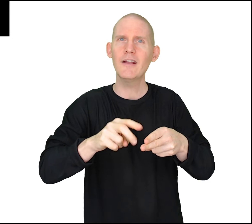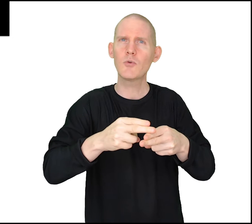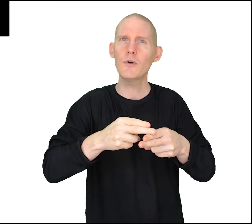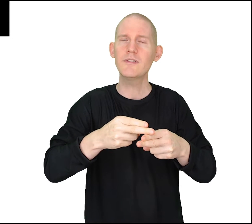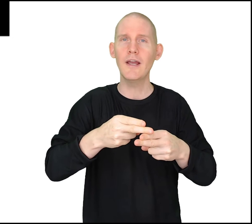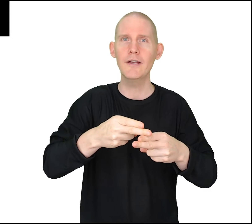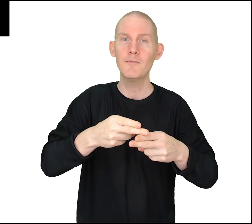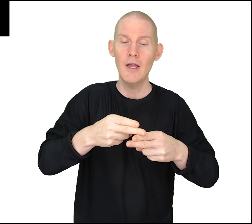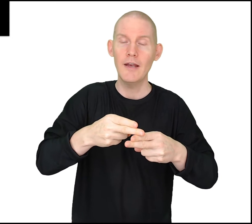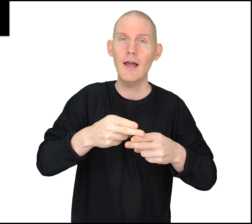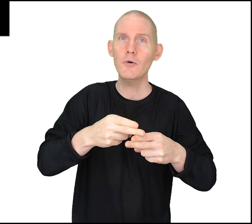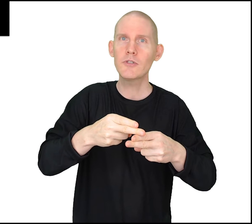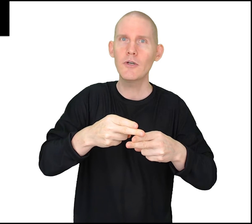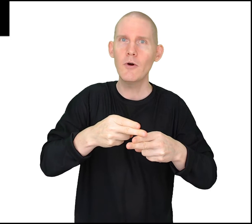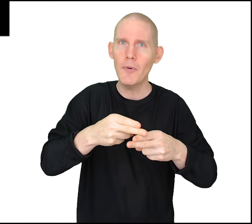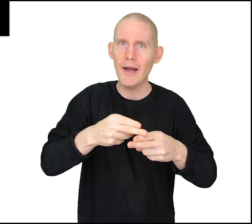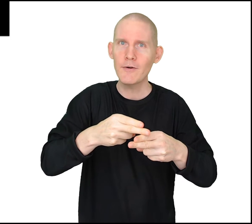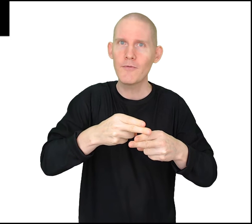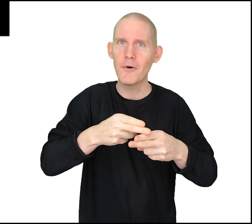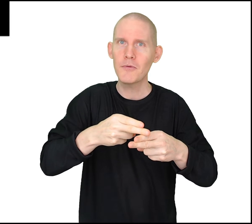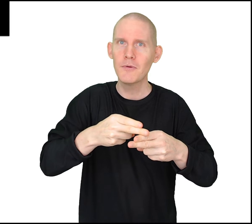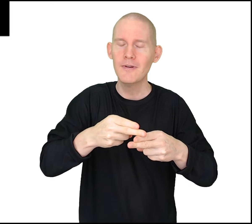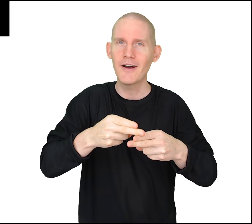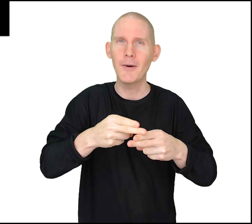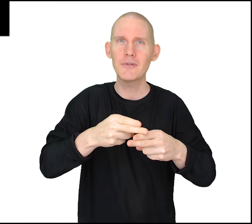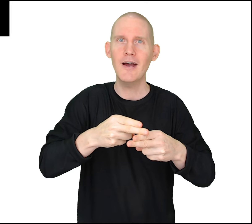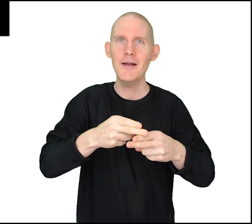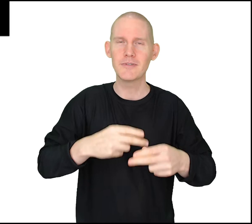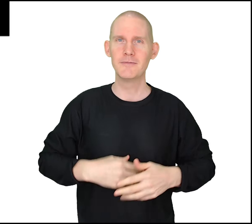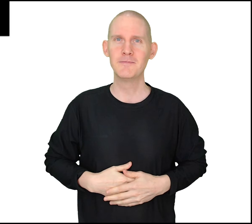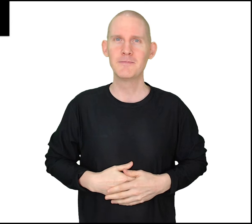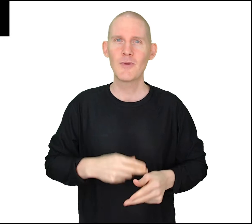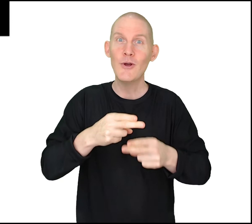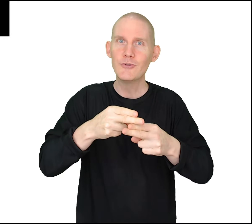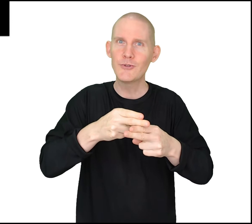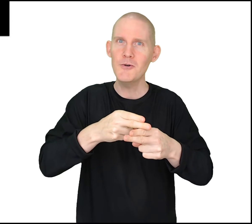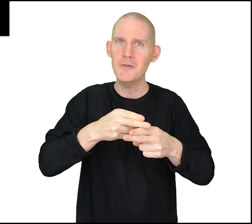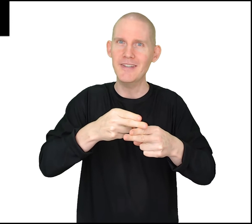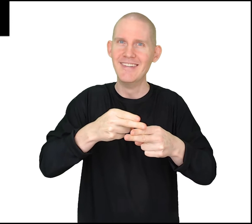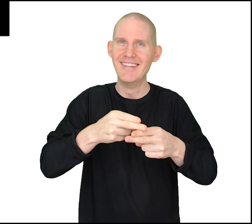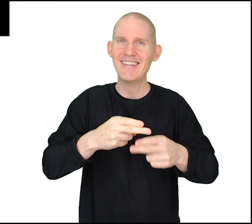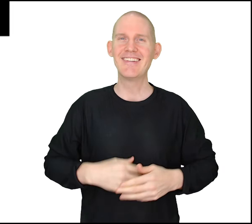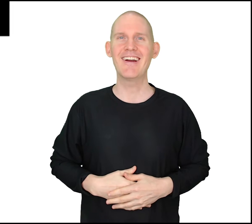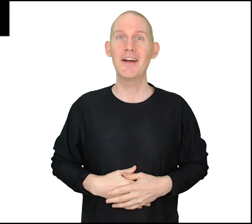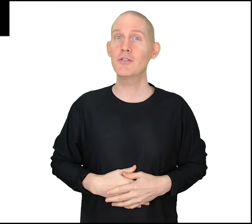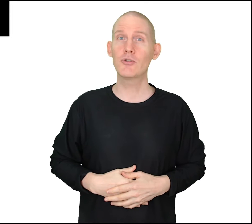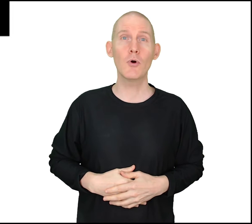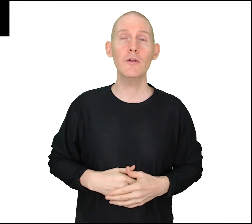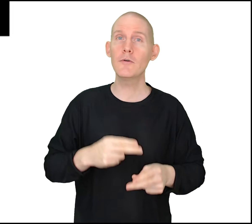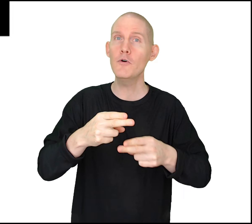towards the end. And now we're just going to go back and forth a couple times. Soon. All right, just short little movements. We're